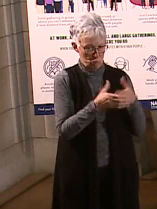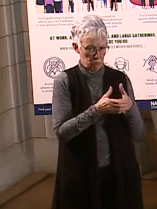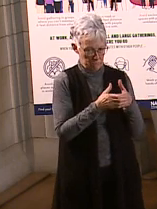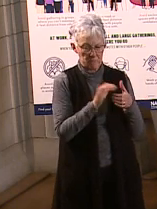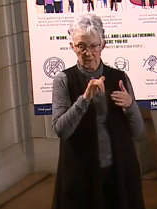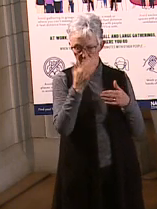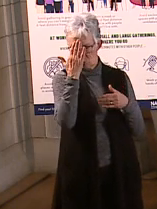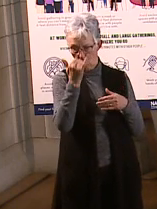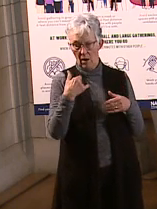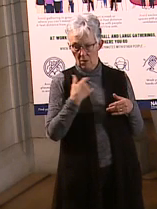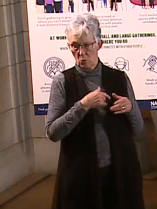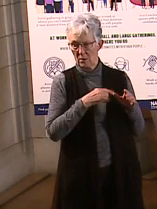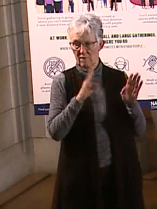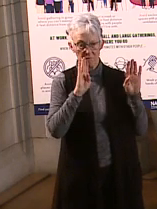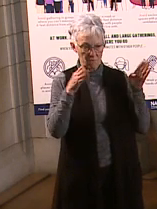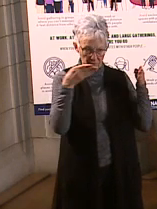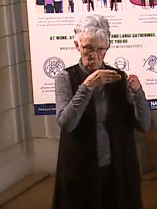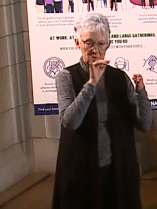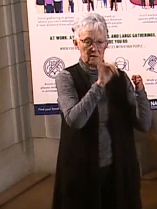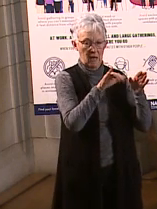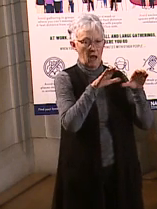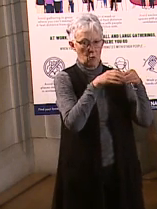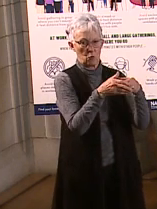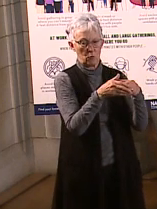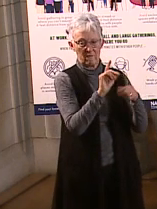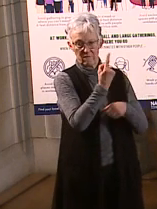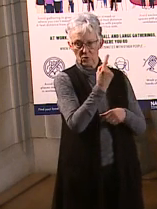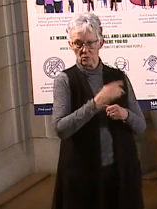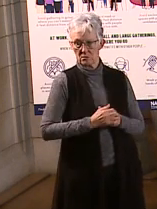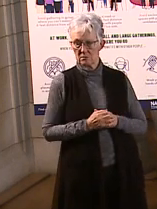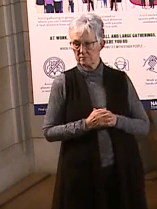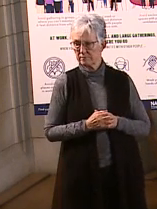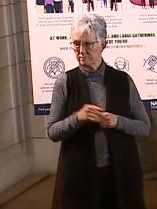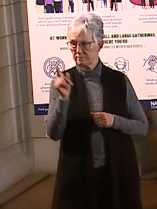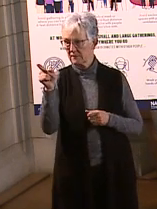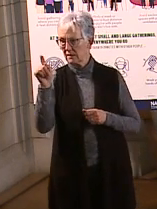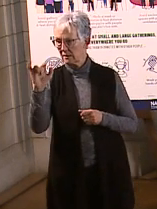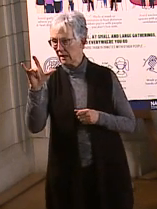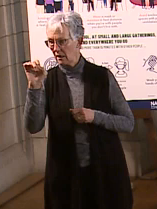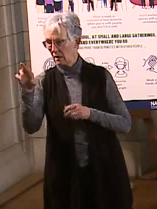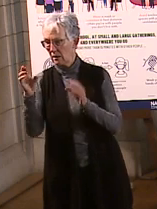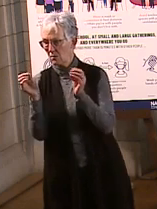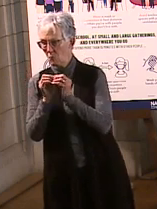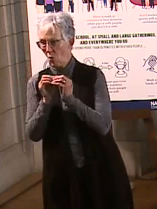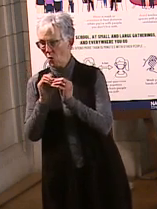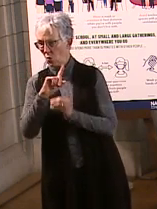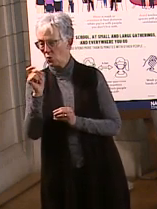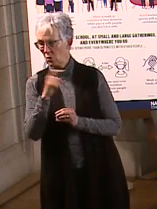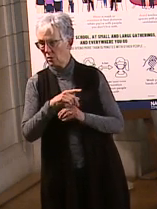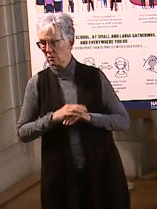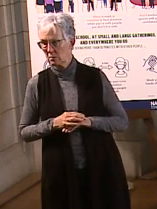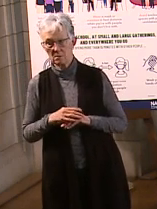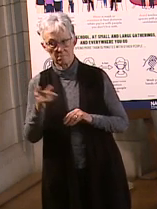why we're focusing on the 65 years and older. Taylor, did you have any additional questions that were texted in?